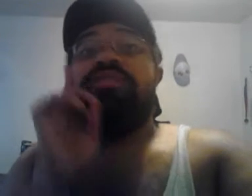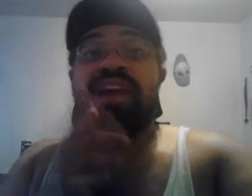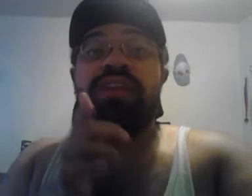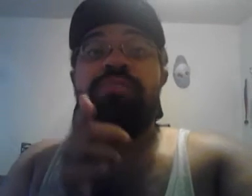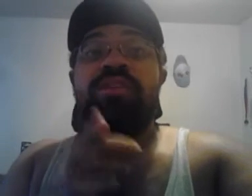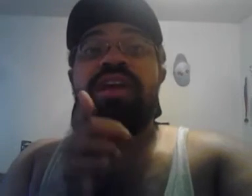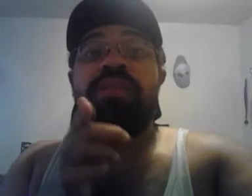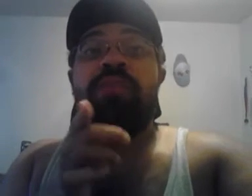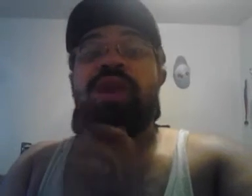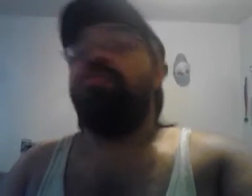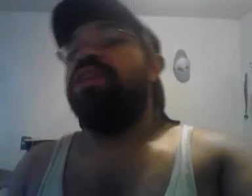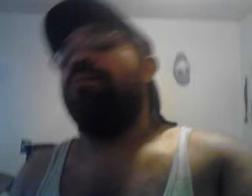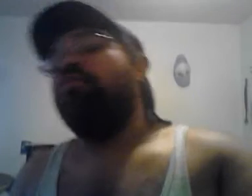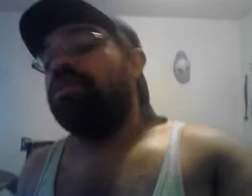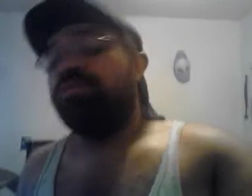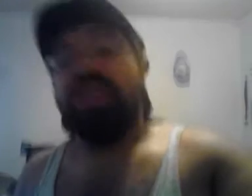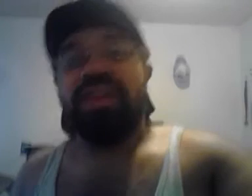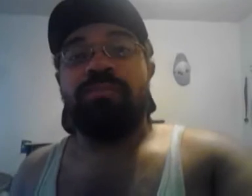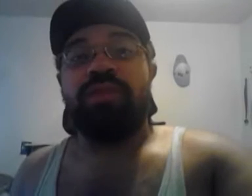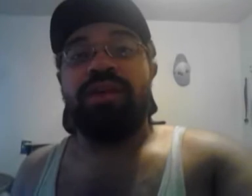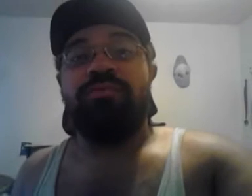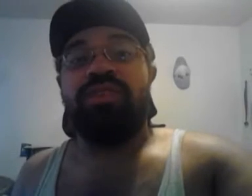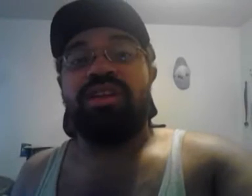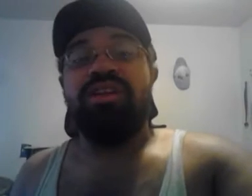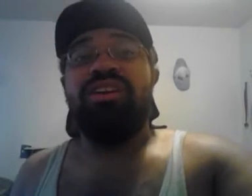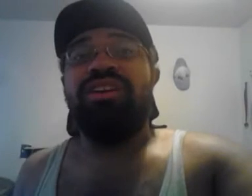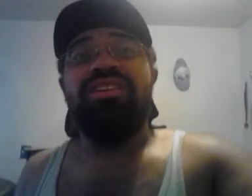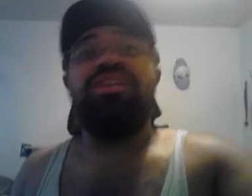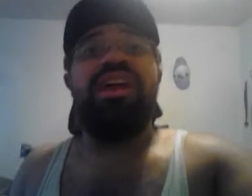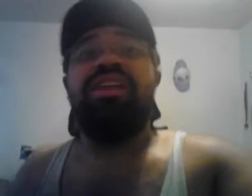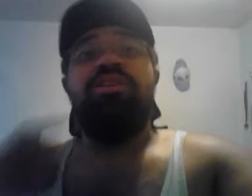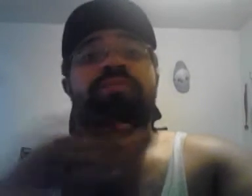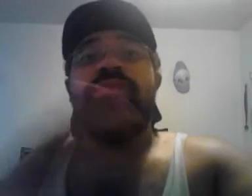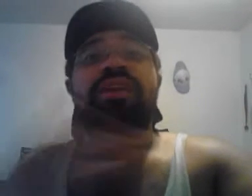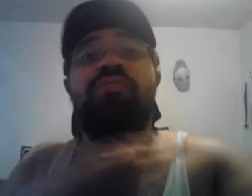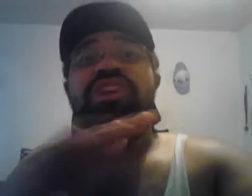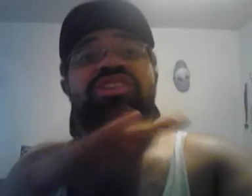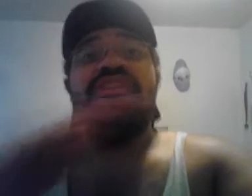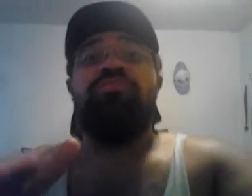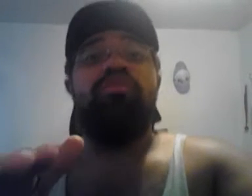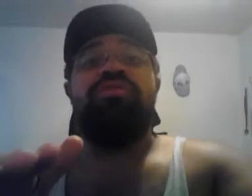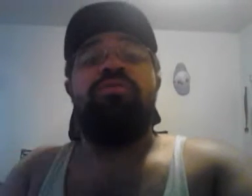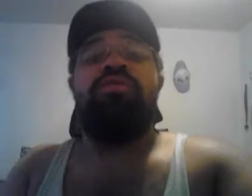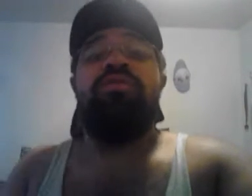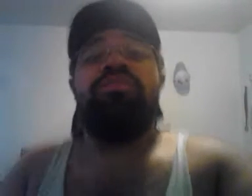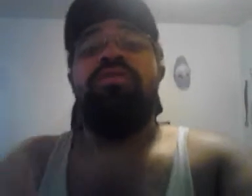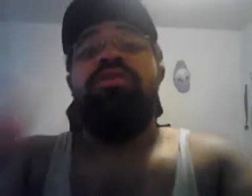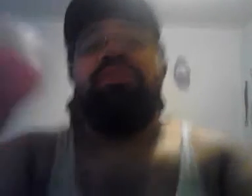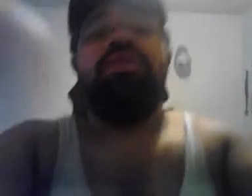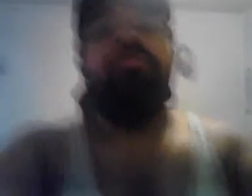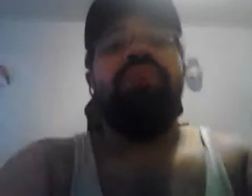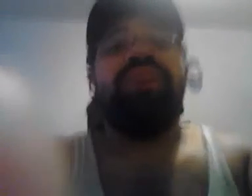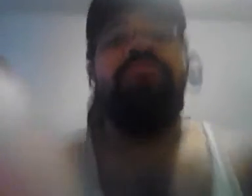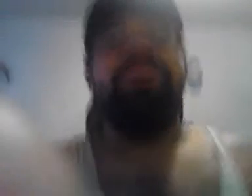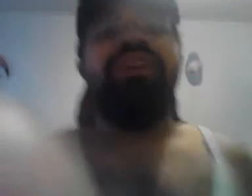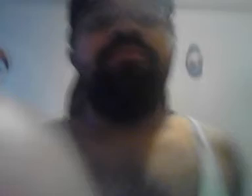Tyler Perry had a problem with that movie. He had a problem with it because he looked at it, people ain't watching his movies no more. But look